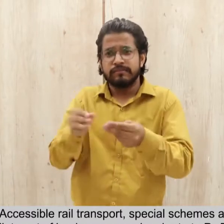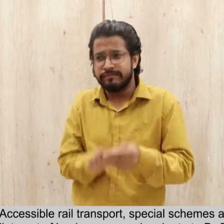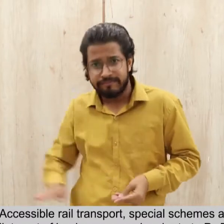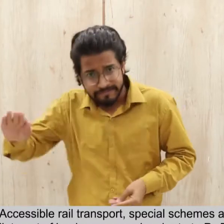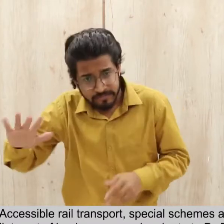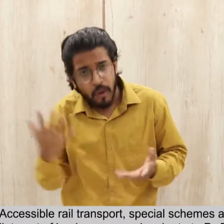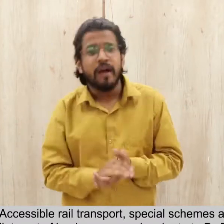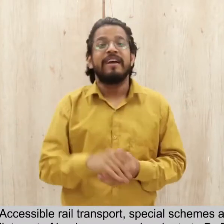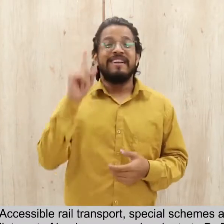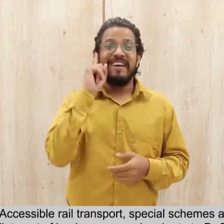to PWDs.